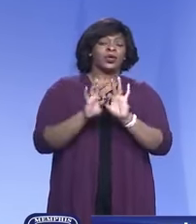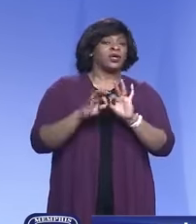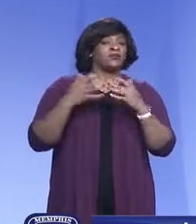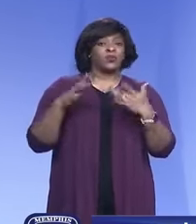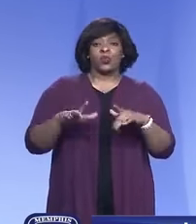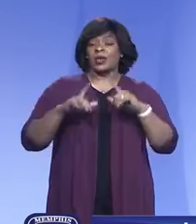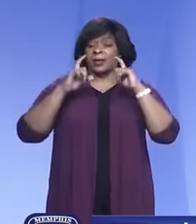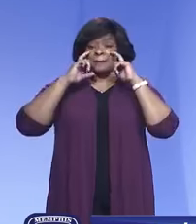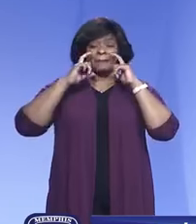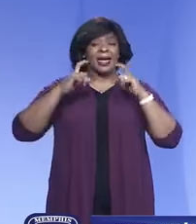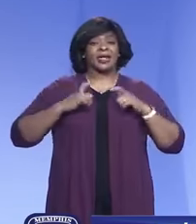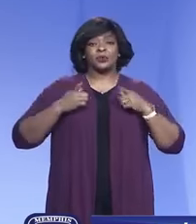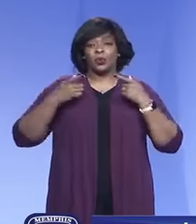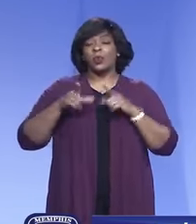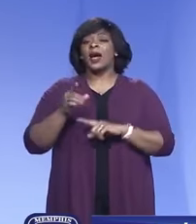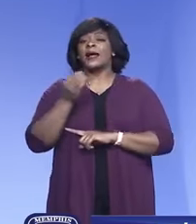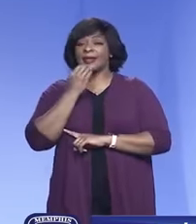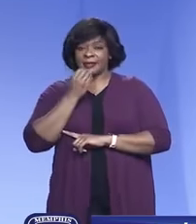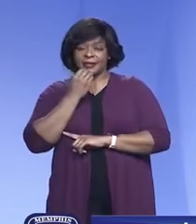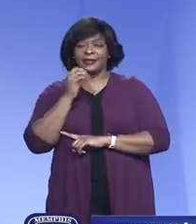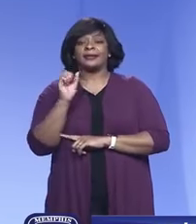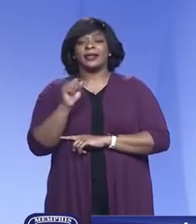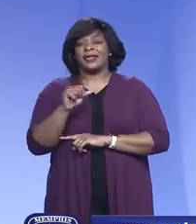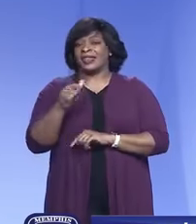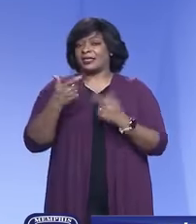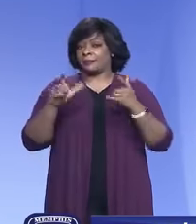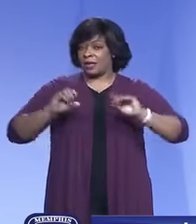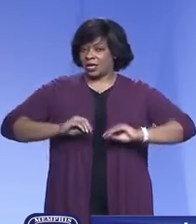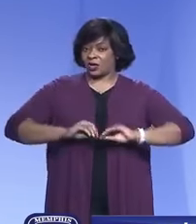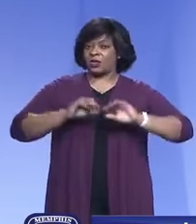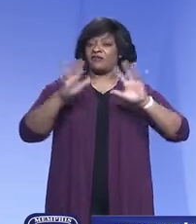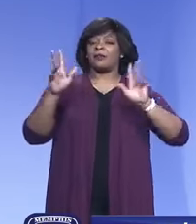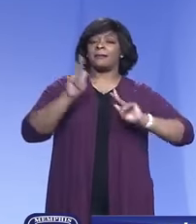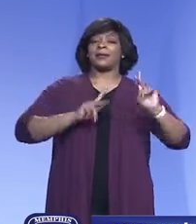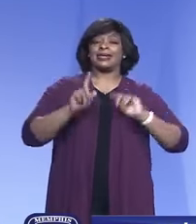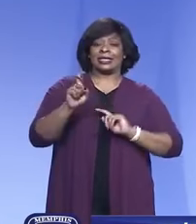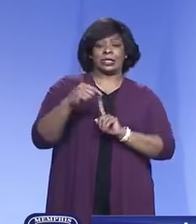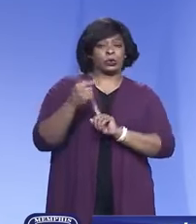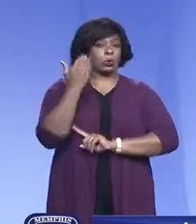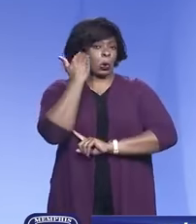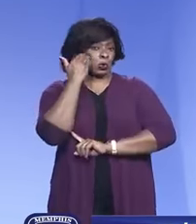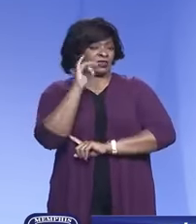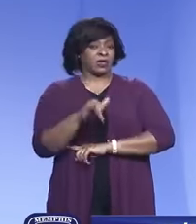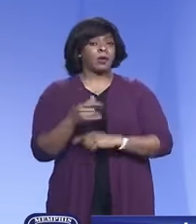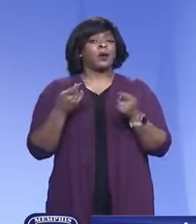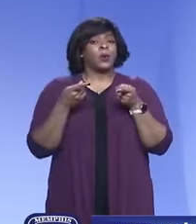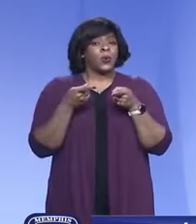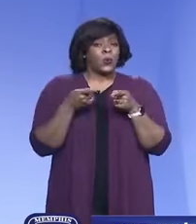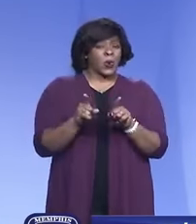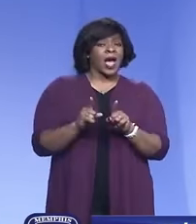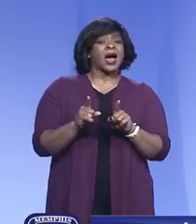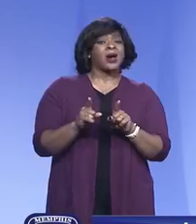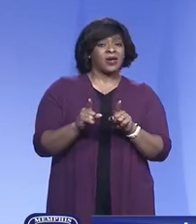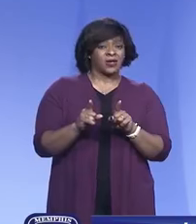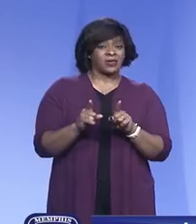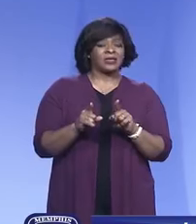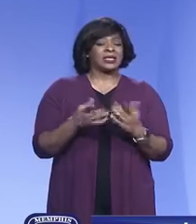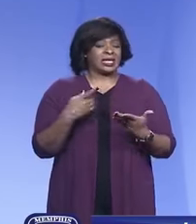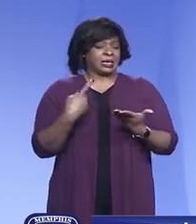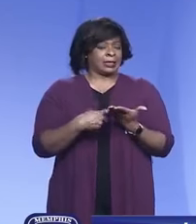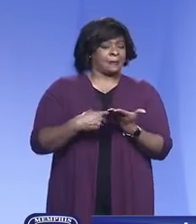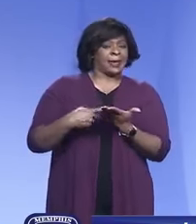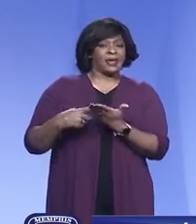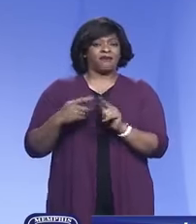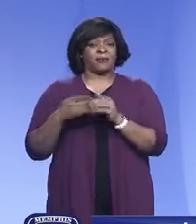take your mask off when you're eating. That was the biggest clarification that people needed. And while there is significant debate from